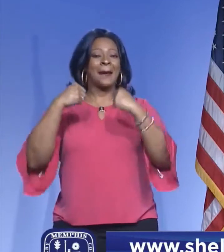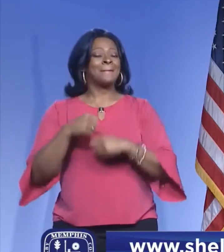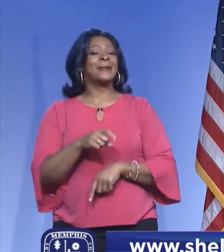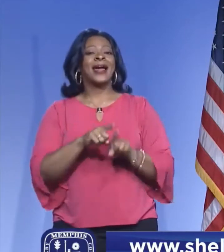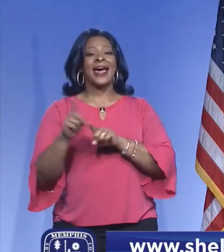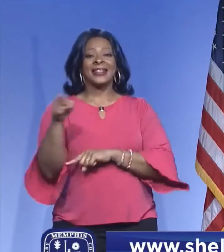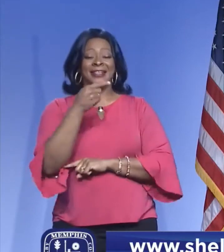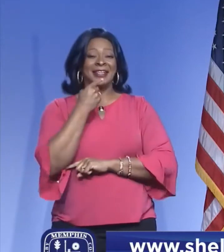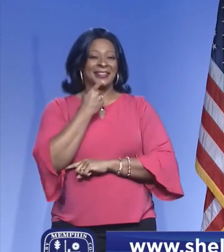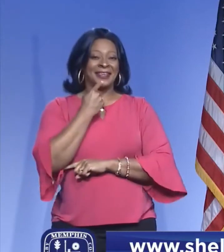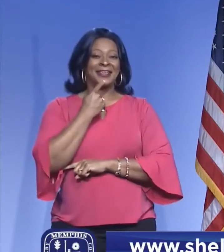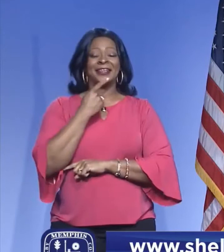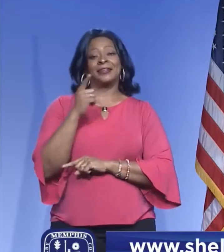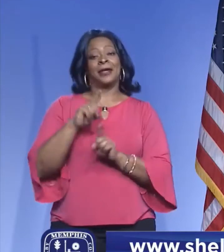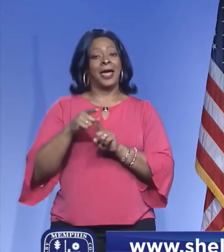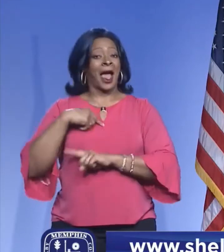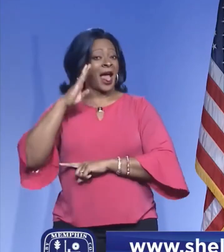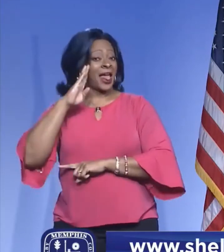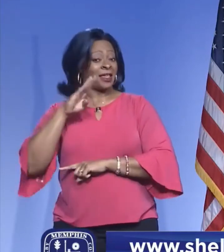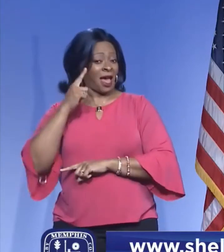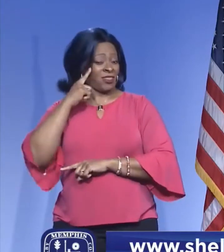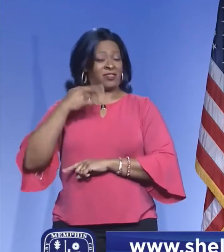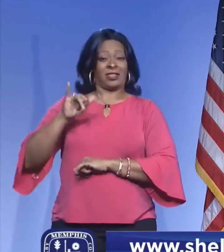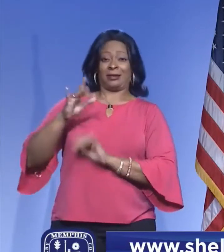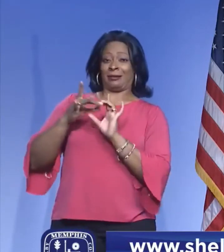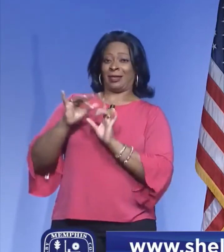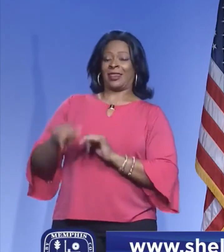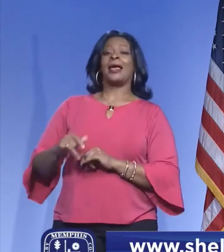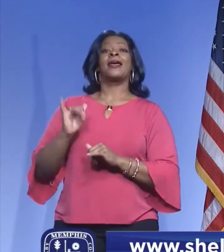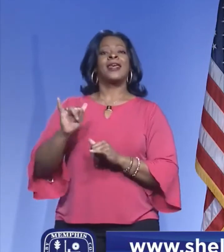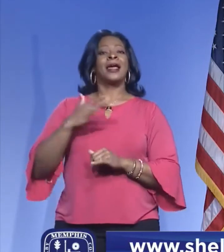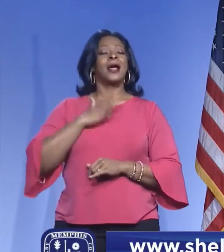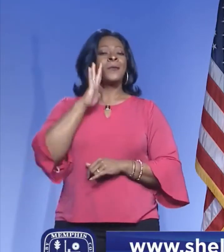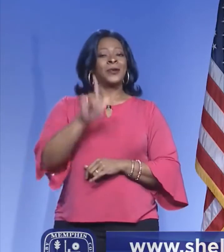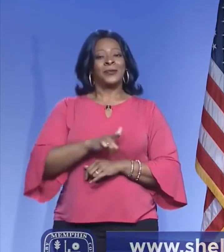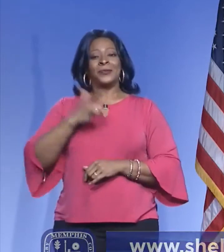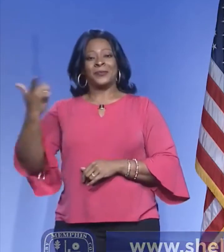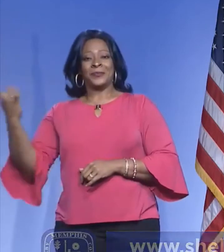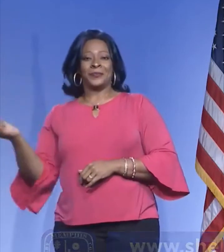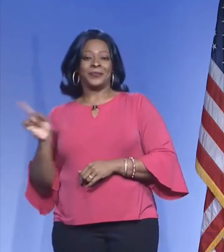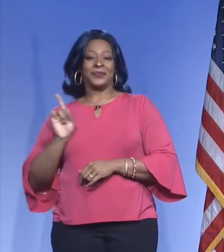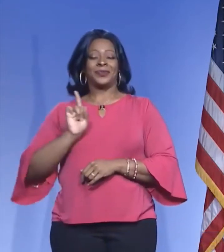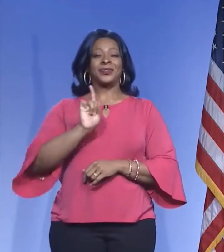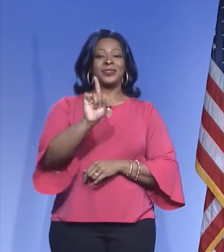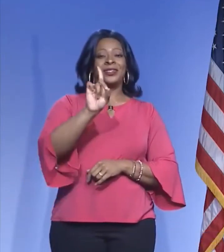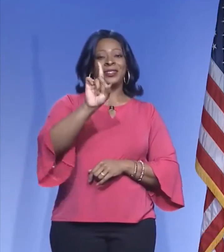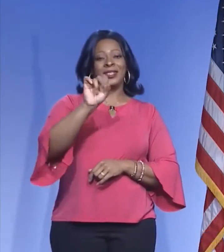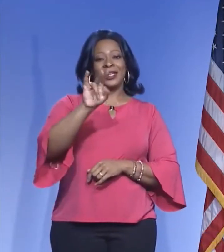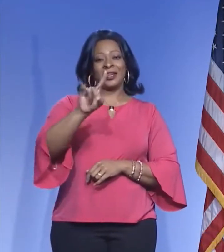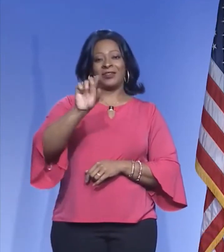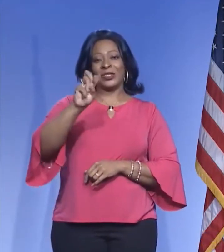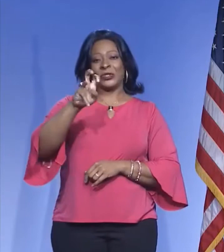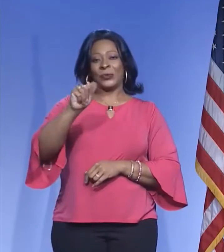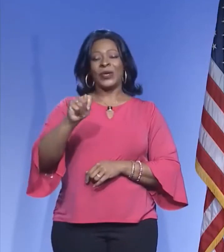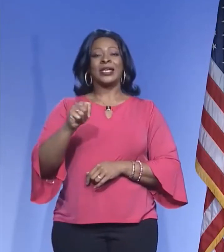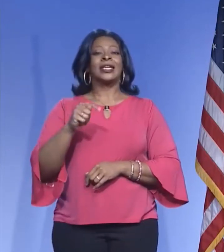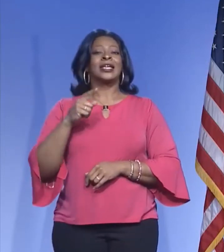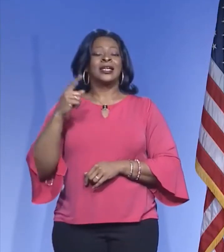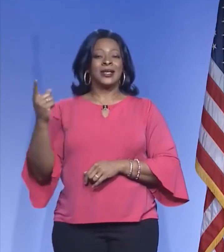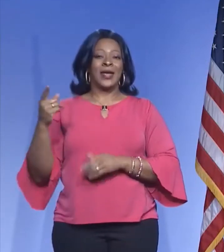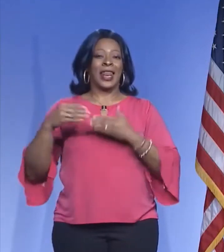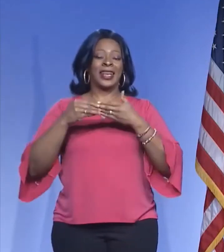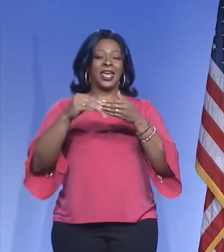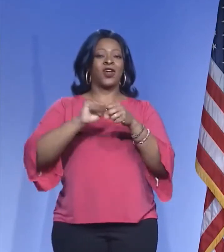say, at least as I think they still say. With that, I'll invite to the podium David Sweat, who has been leading our